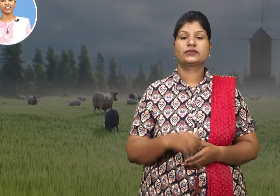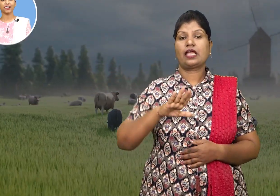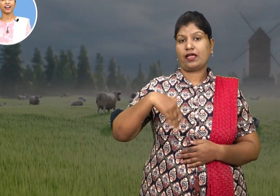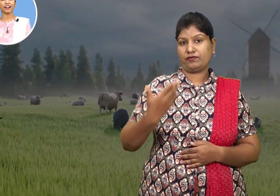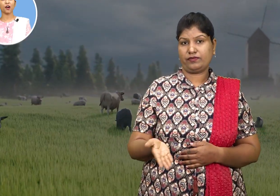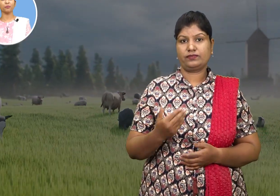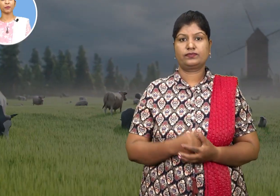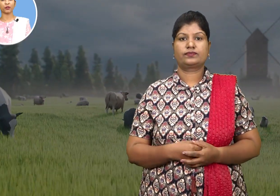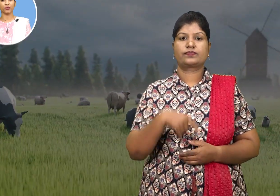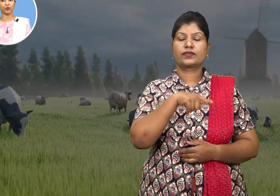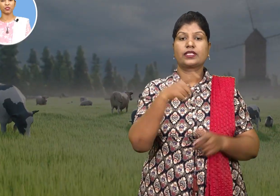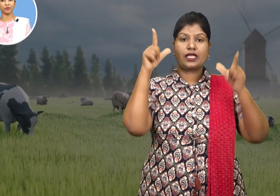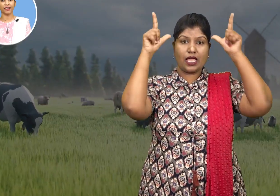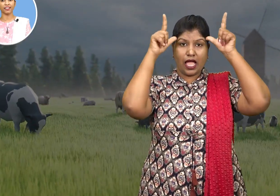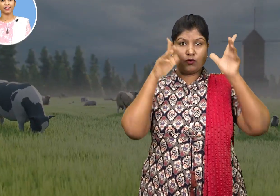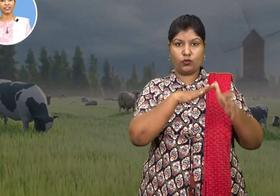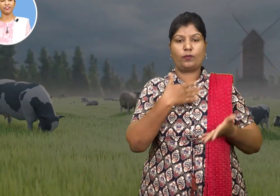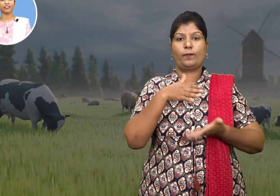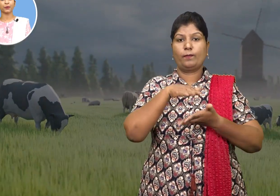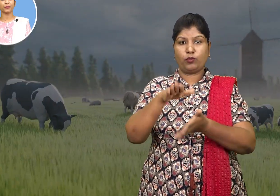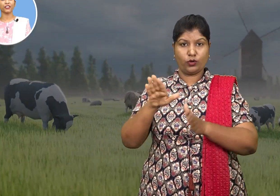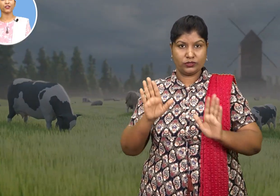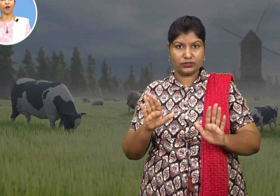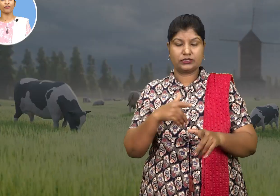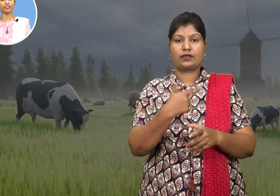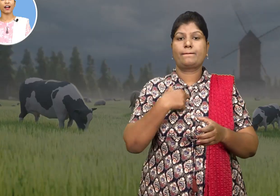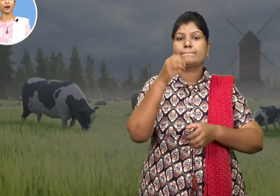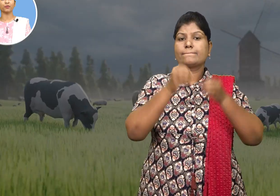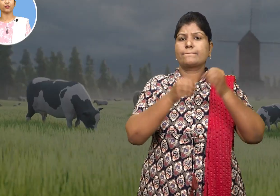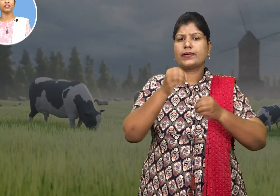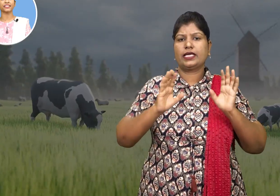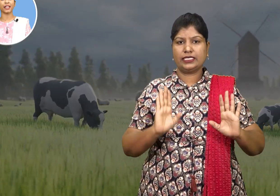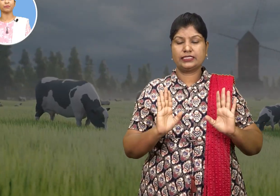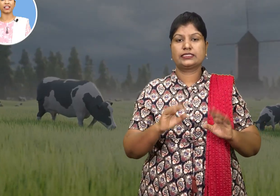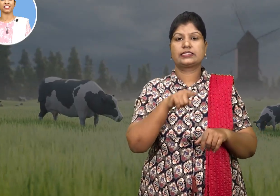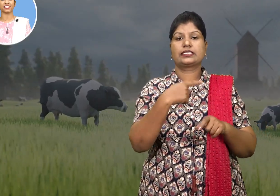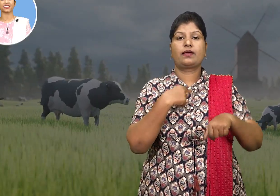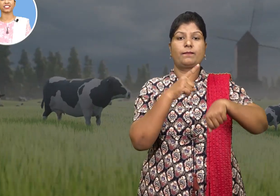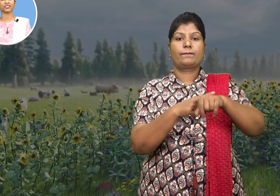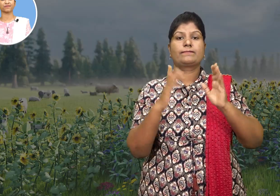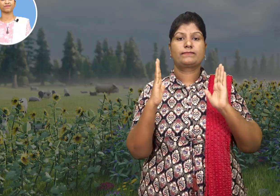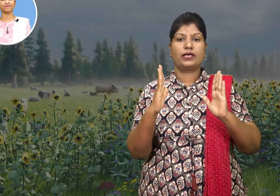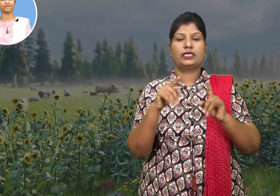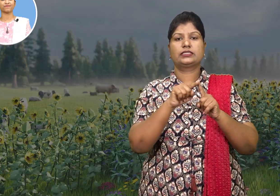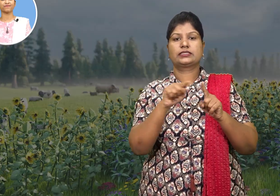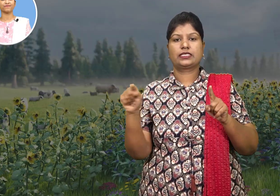Thereafter, a cow may produce milk for a period of up to 10 months.